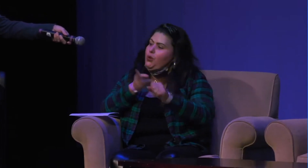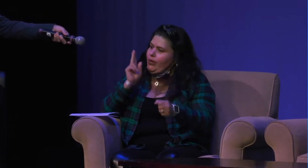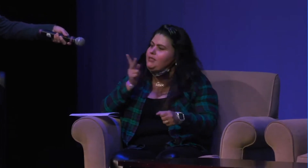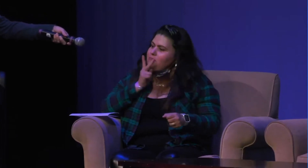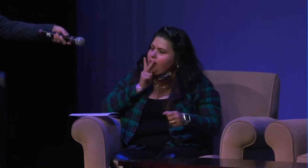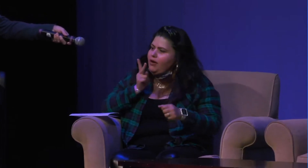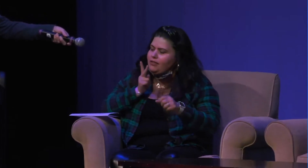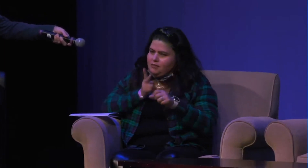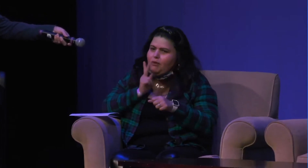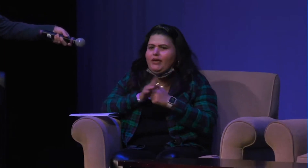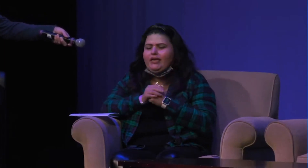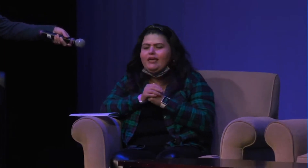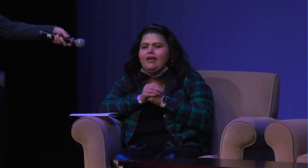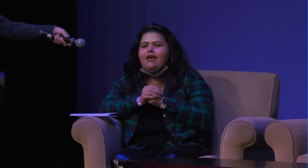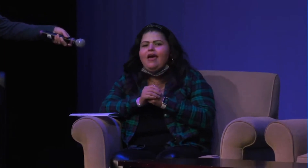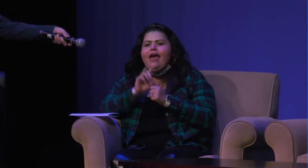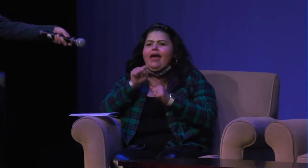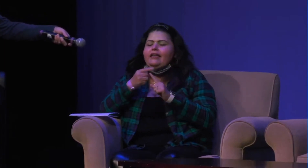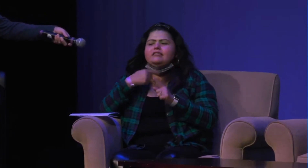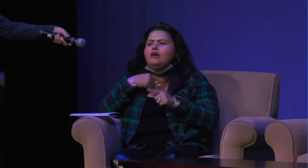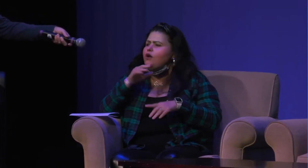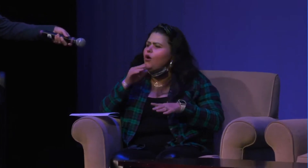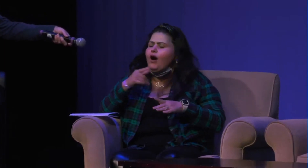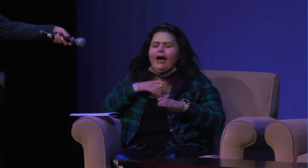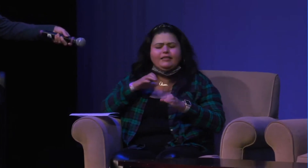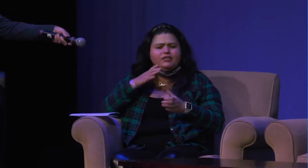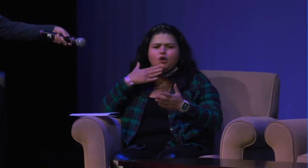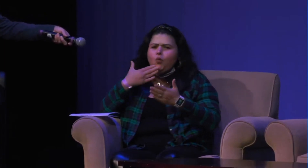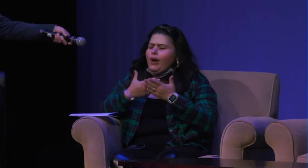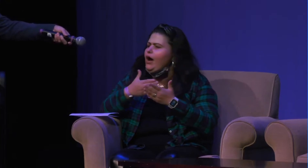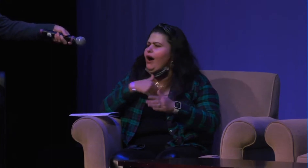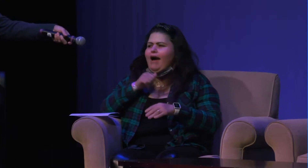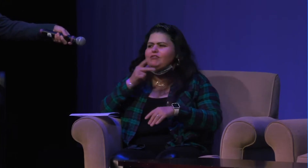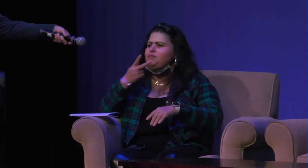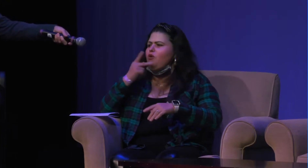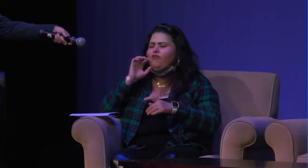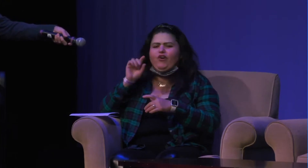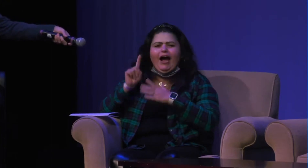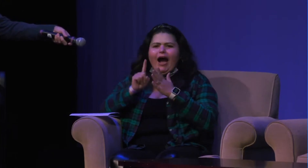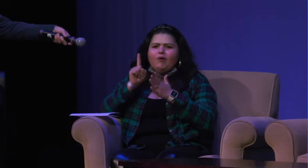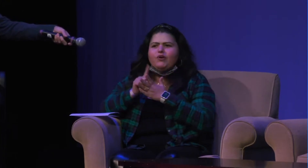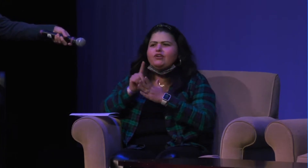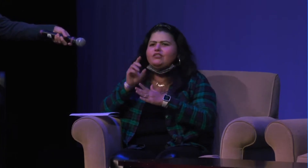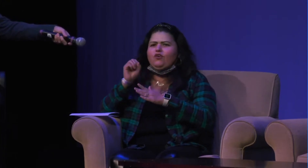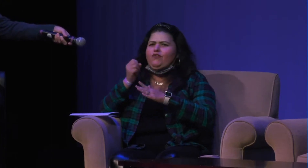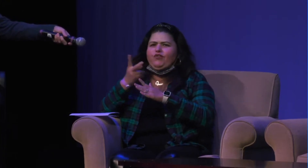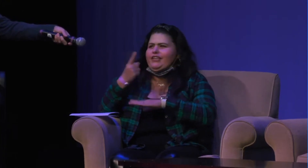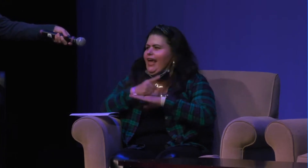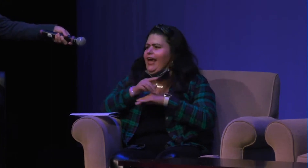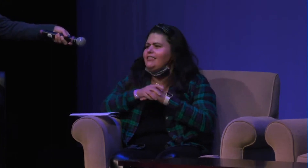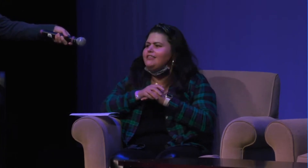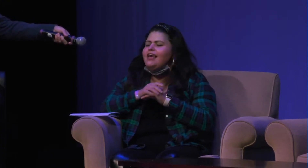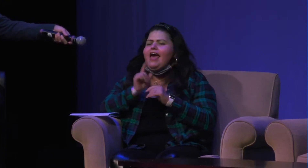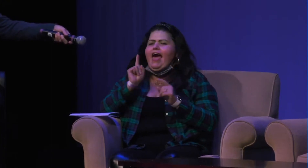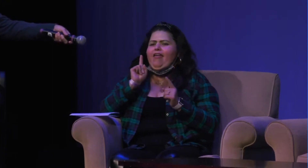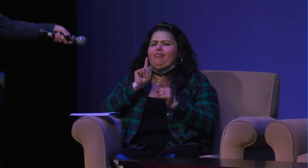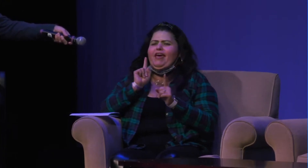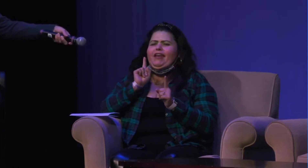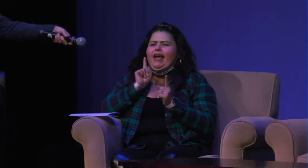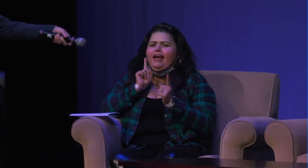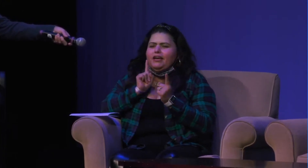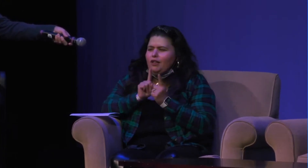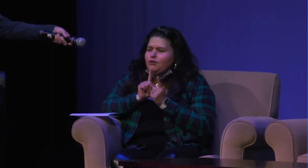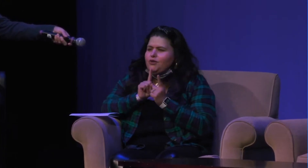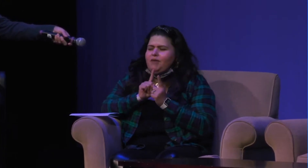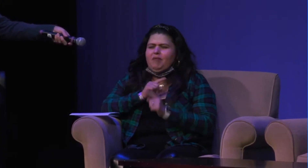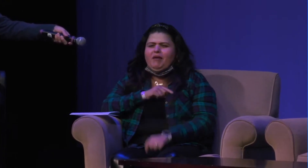tried to quit smoking. And he said, no, I did so well. I haven't smoked for hours or for days. And then